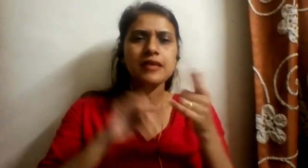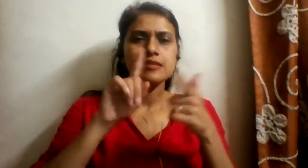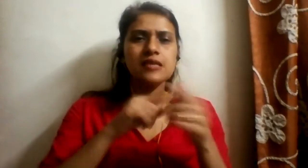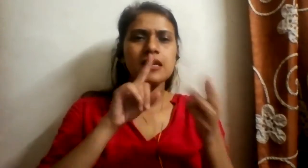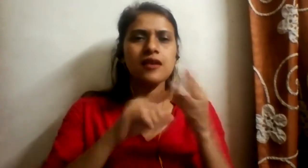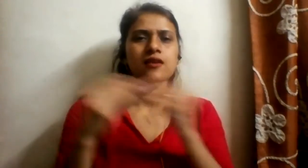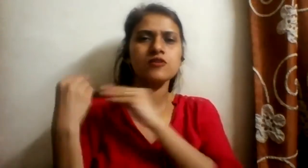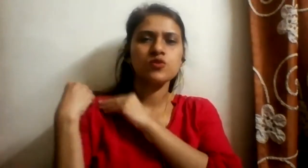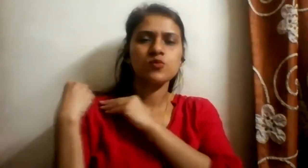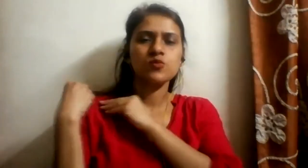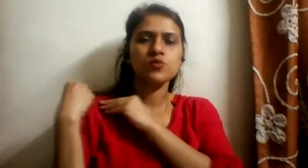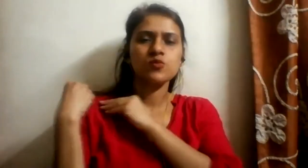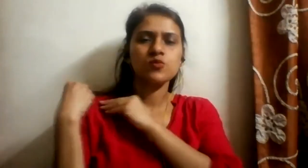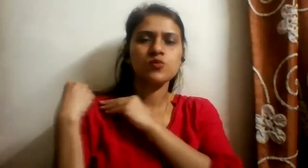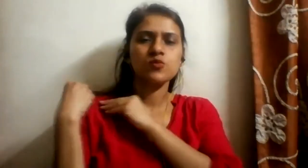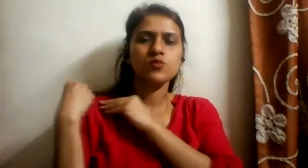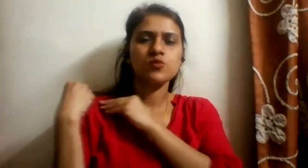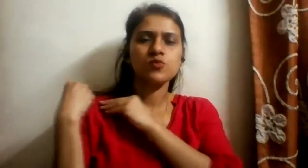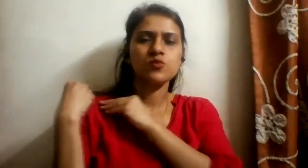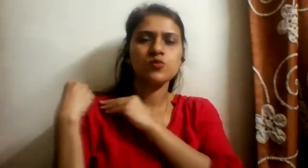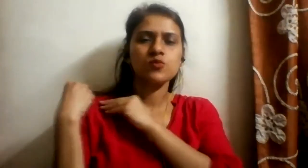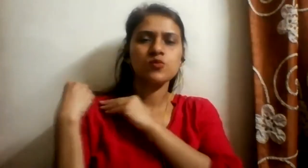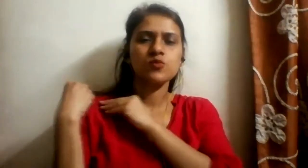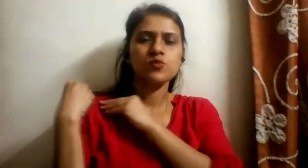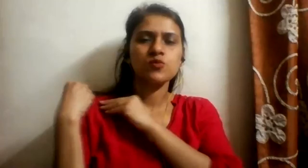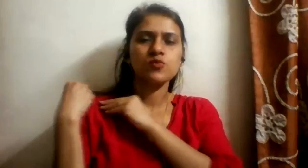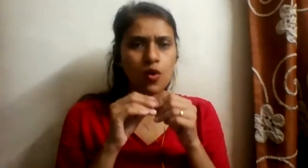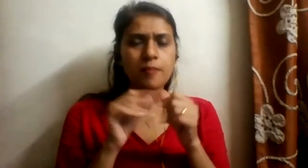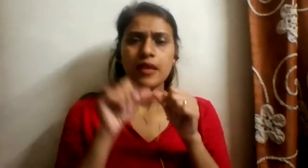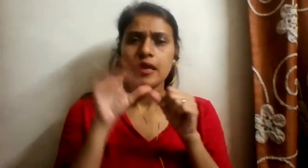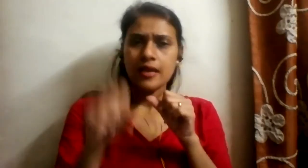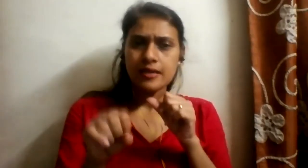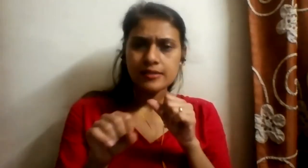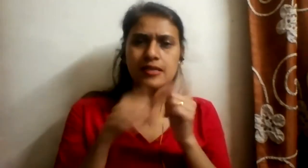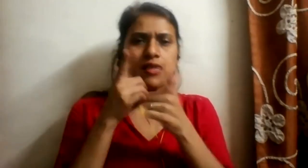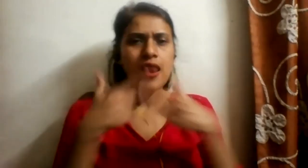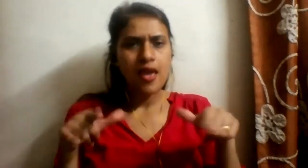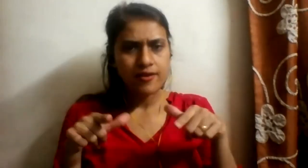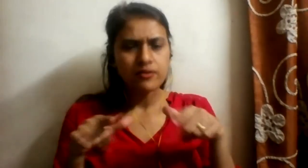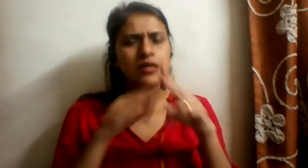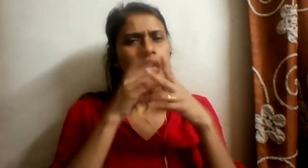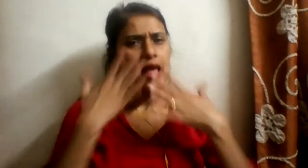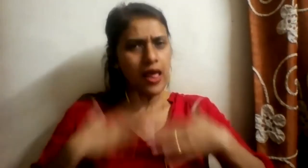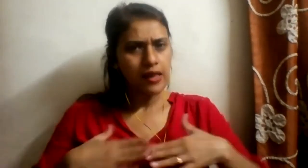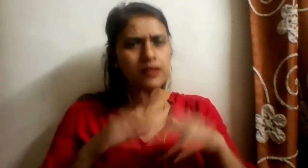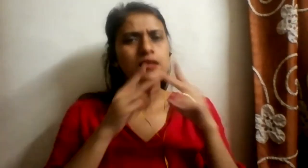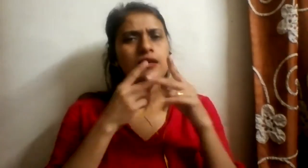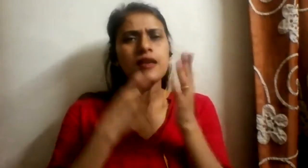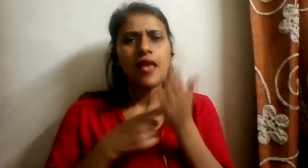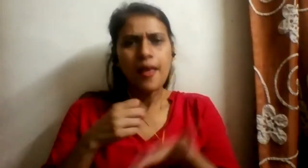education of disabled, whether it is access to justice, whether it is sign language, whether it is health or rehabilitation. So everything has to be